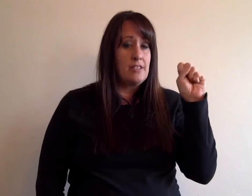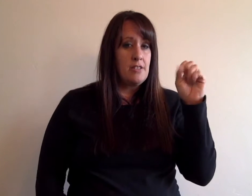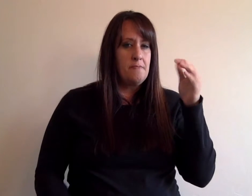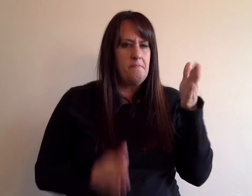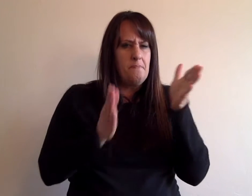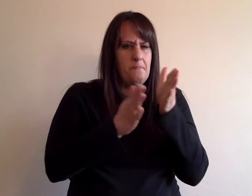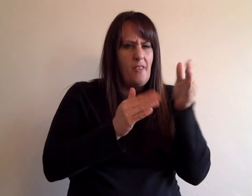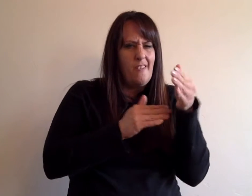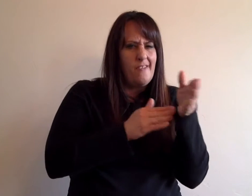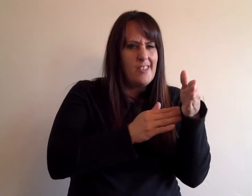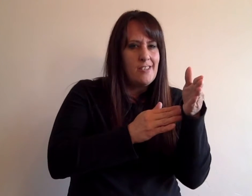anchovies.